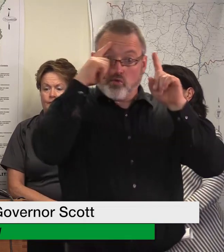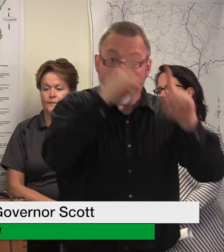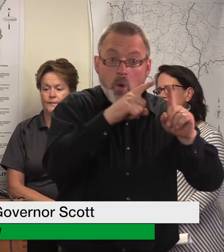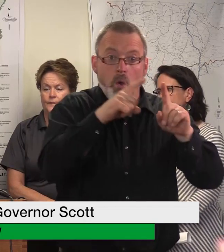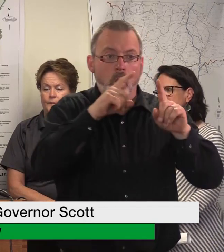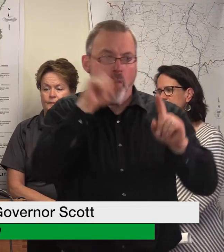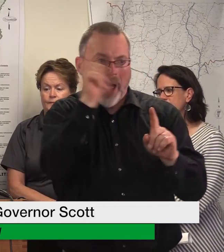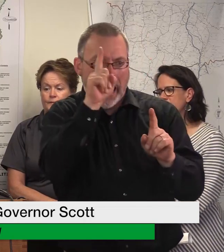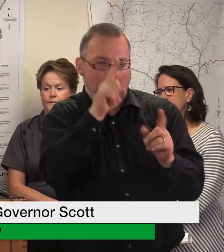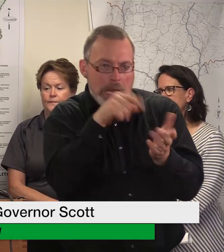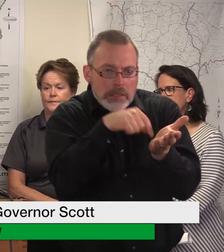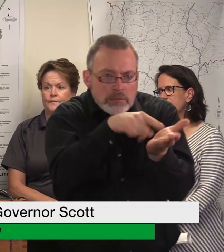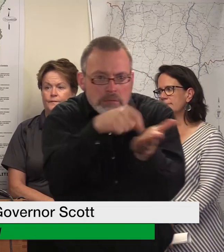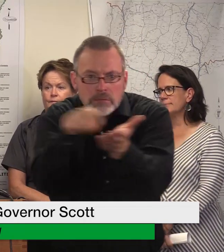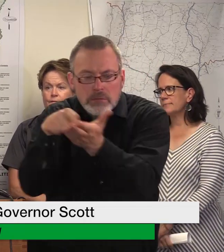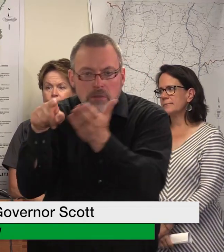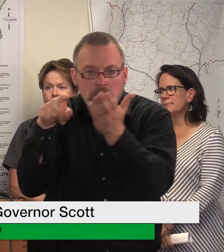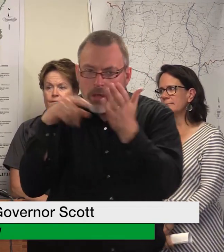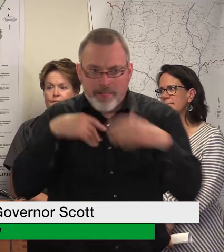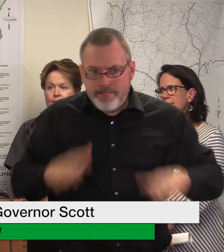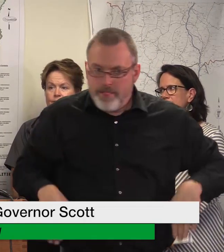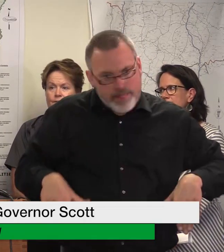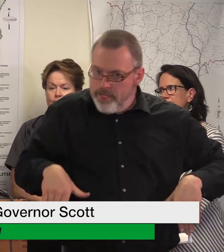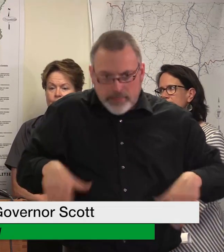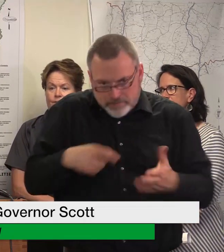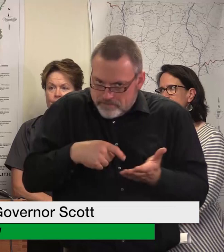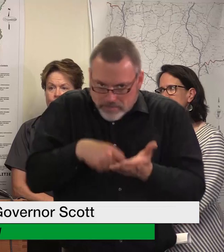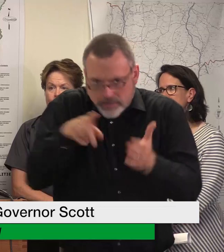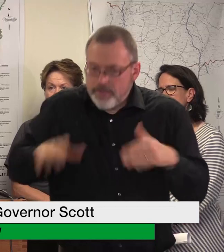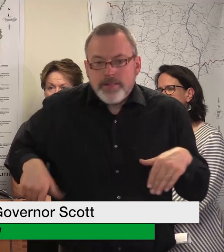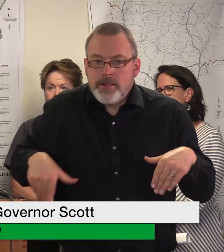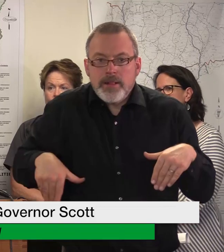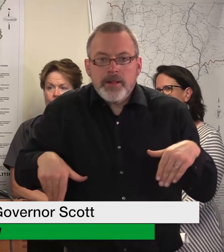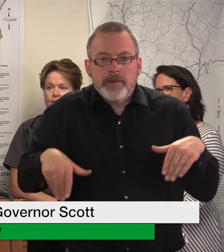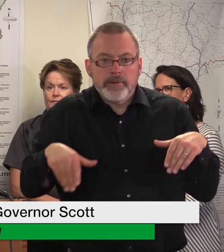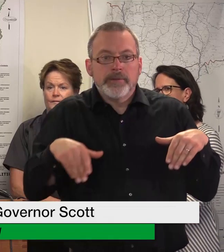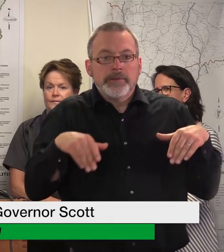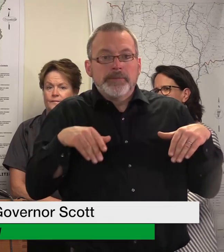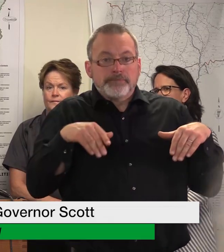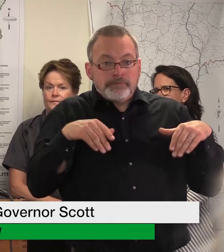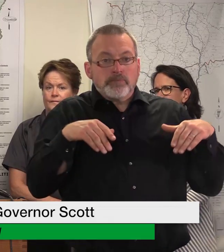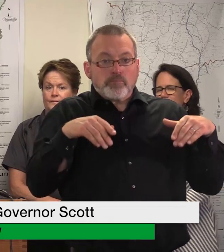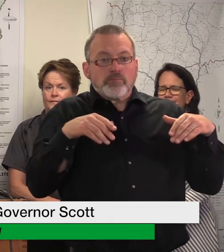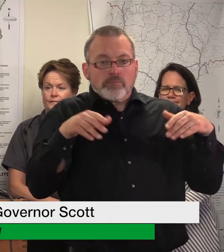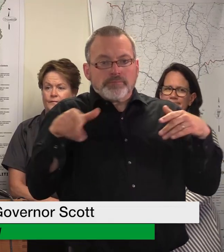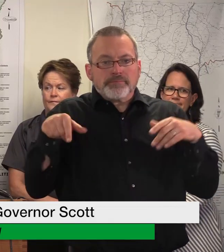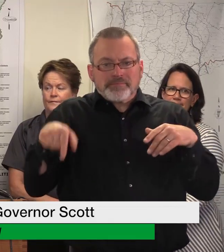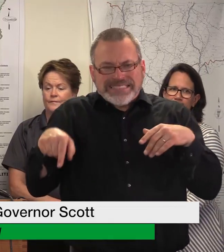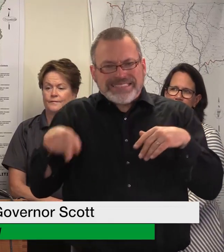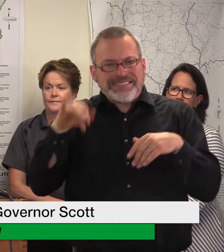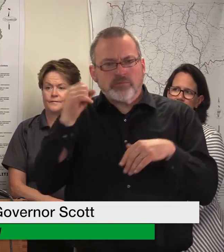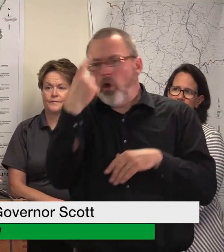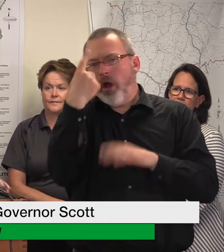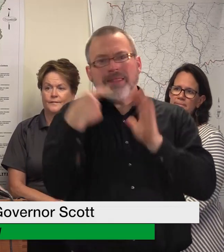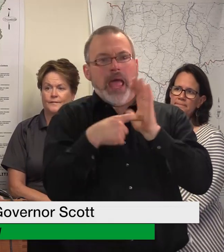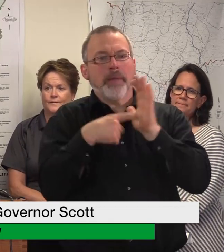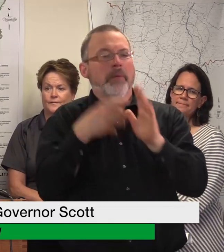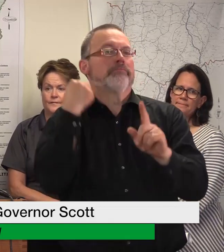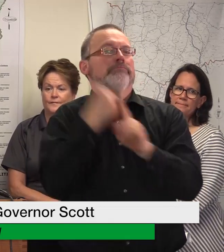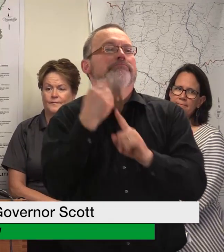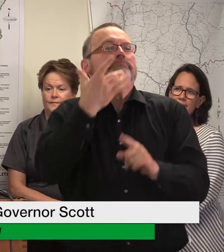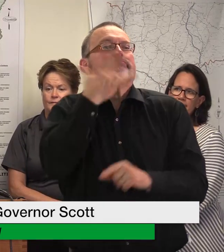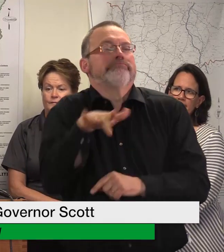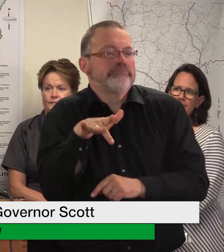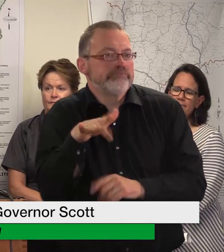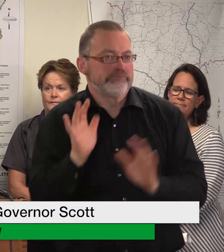forth in the future. So this isn't going to continue. This is just a blip in the screen. So if you take that